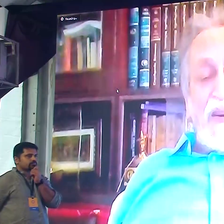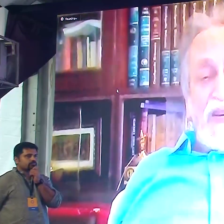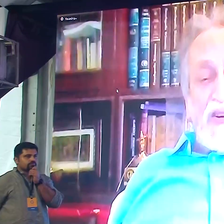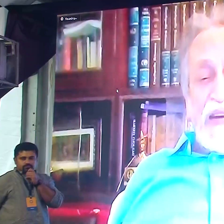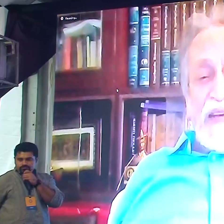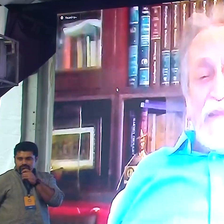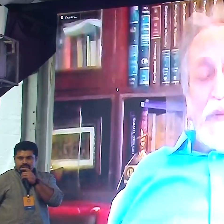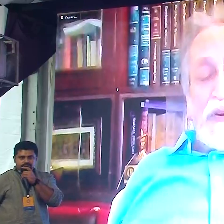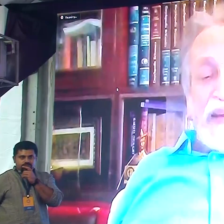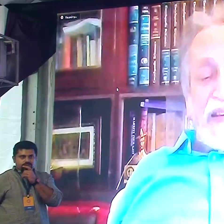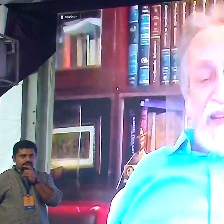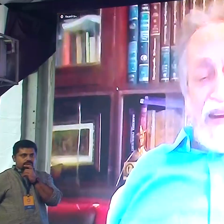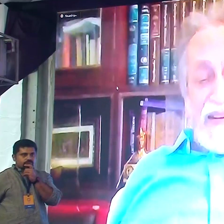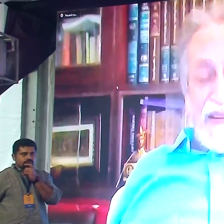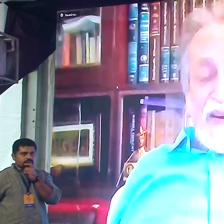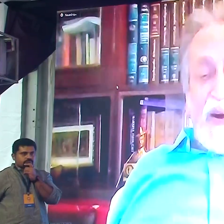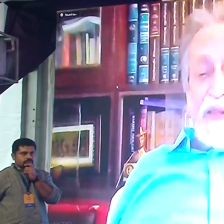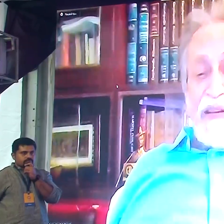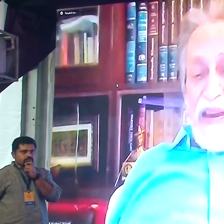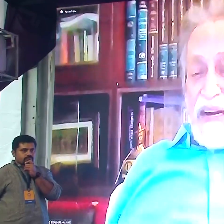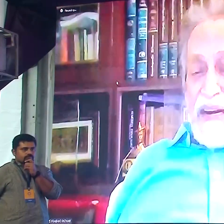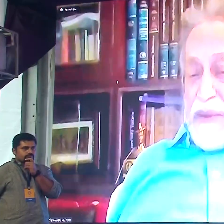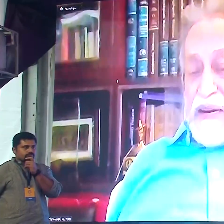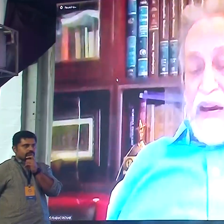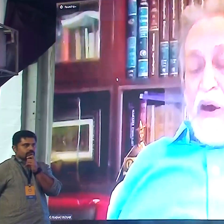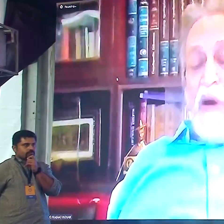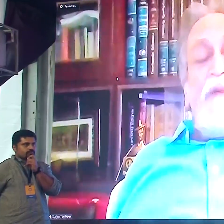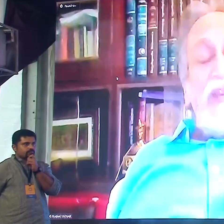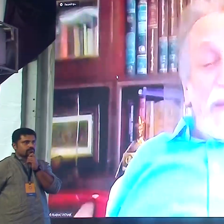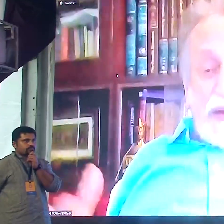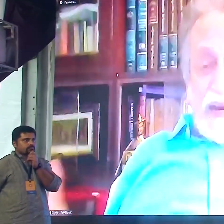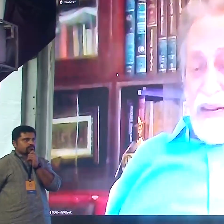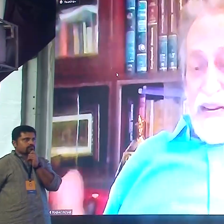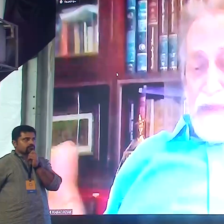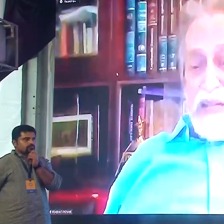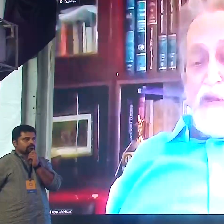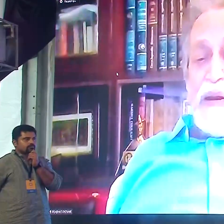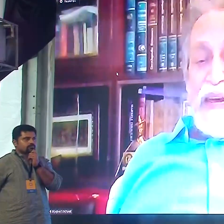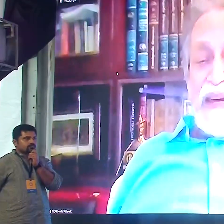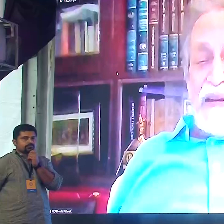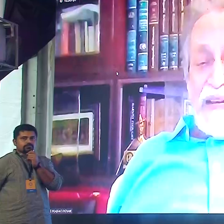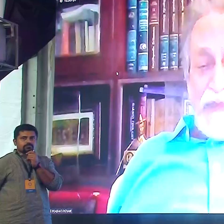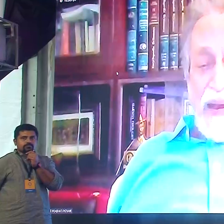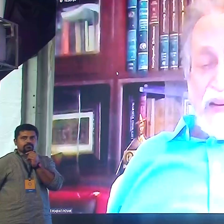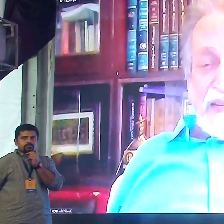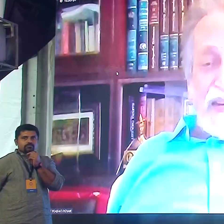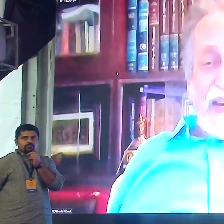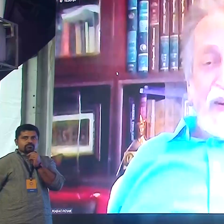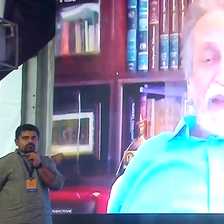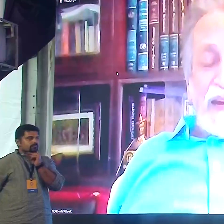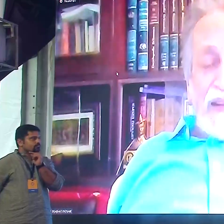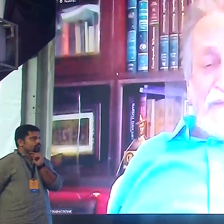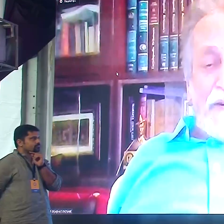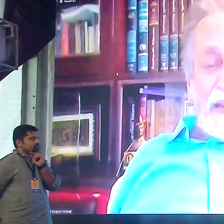the constraints imposed by the center on the state government, which have been discussed by so many speakers. You